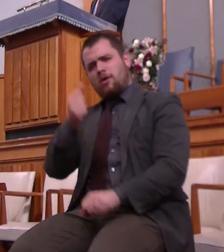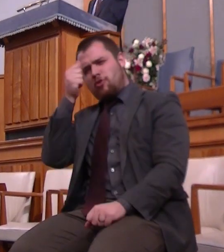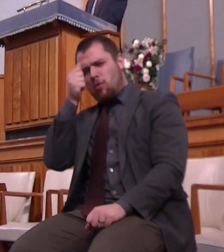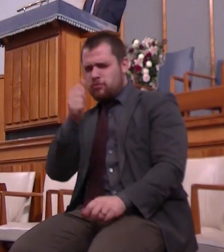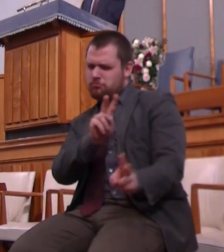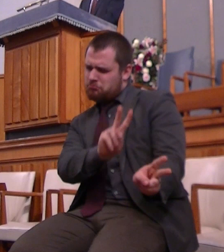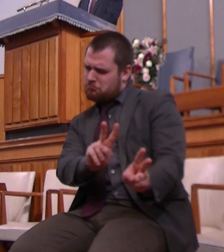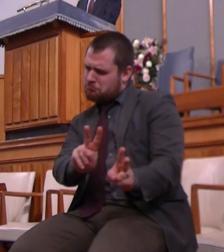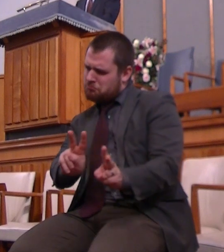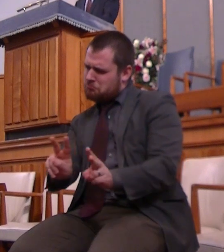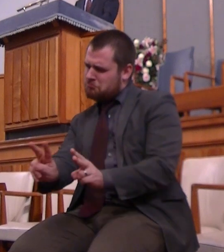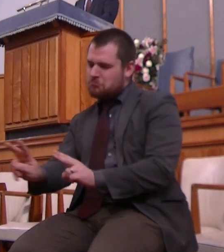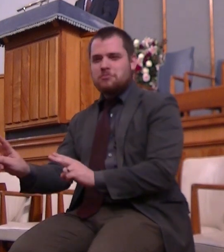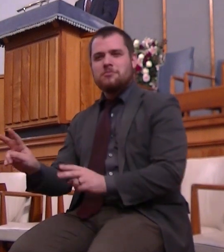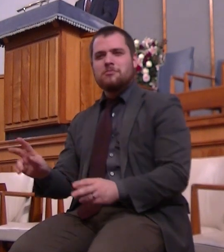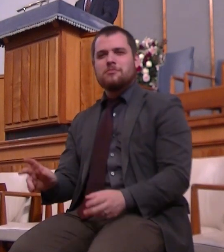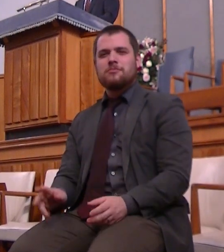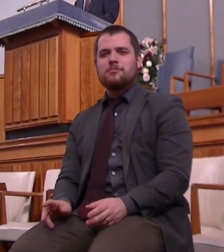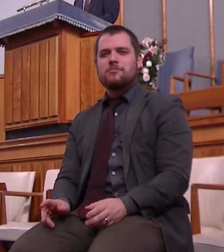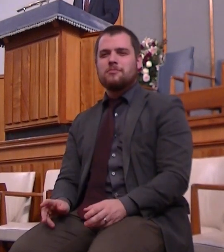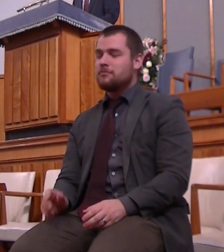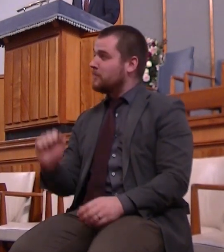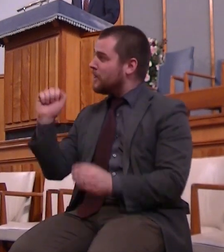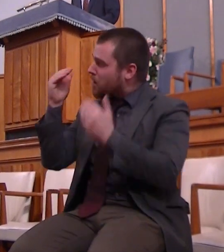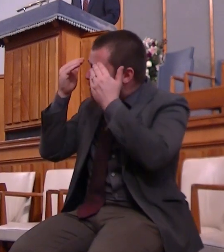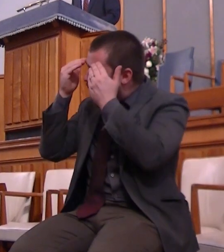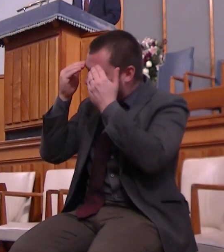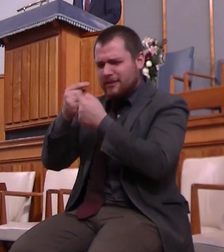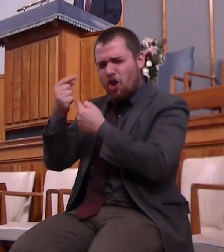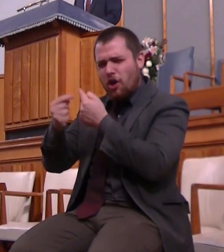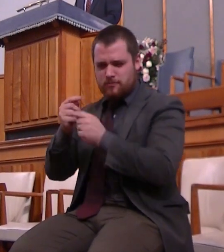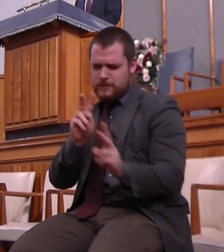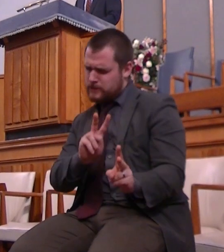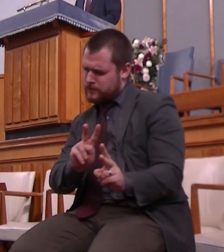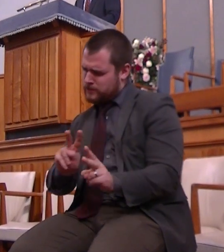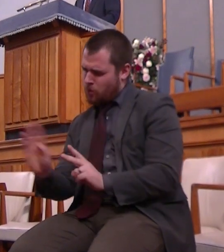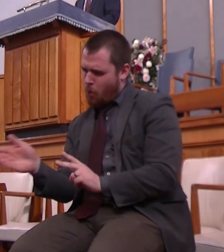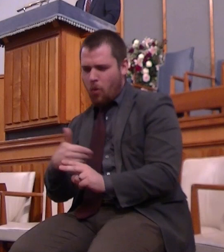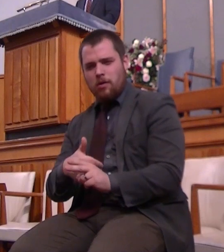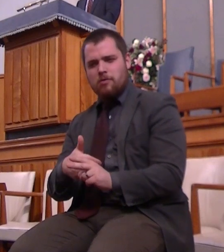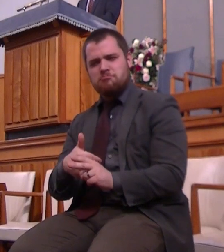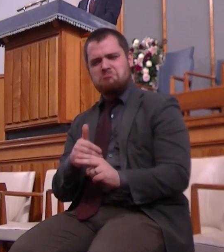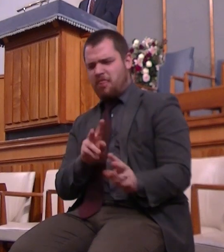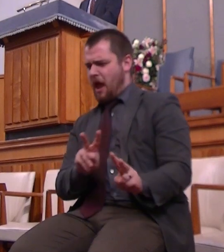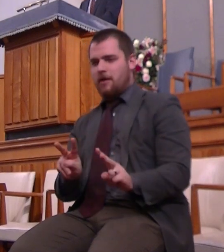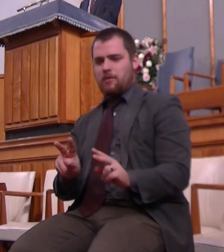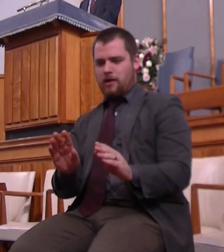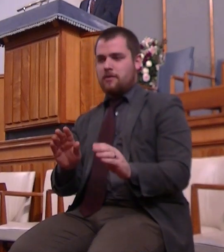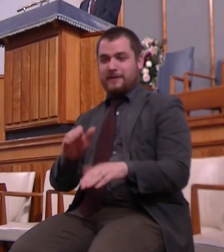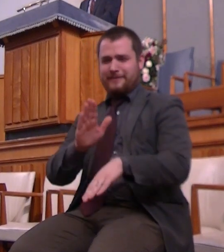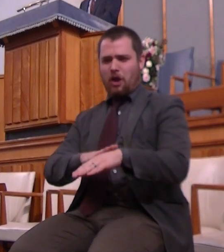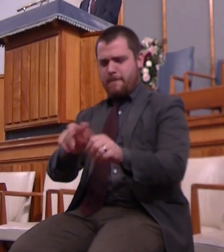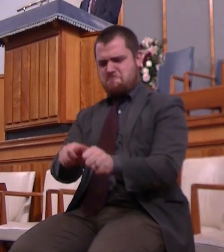the vast, vast, infinite, eternal mind knows all things all the time. That is